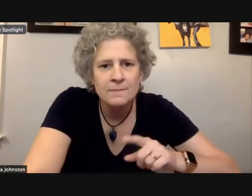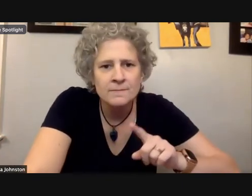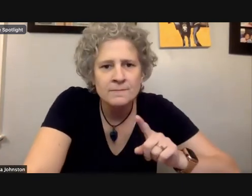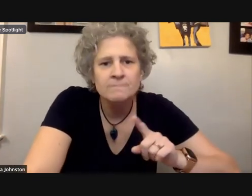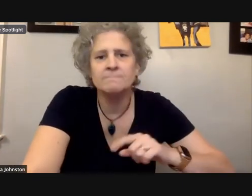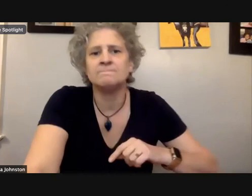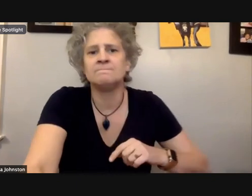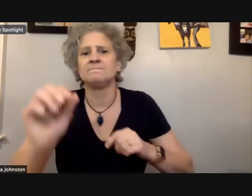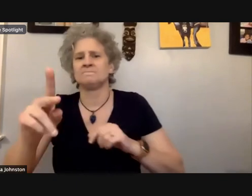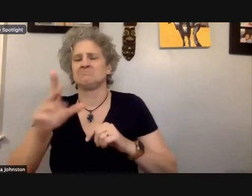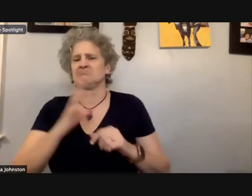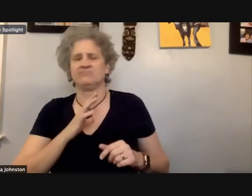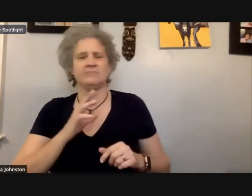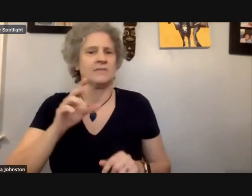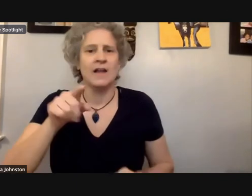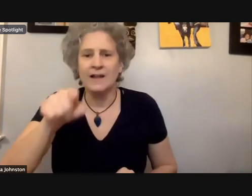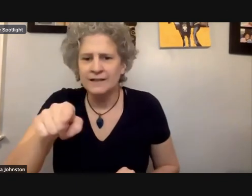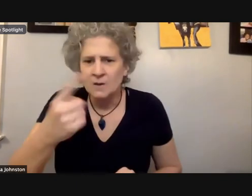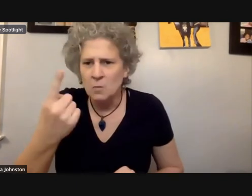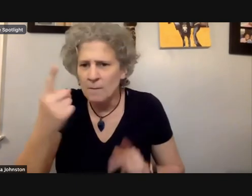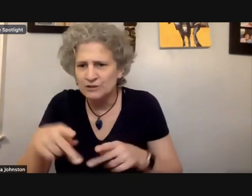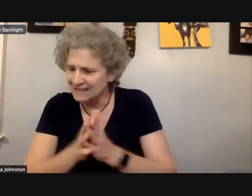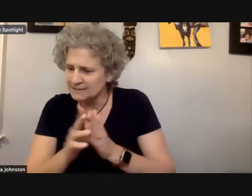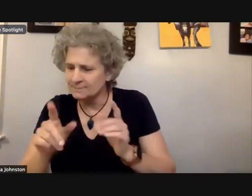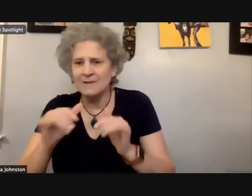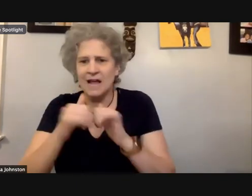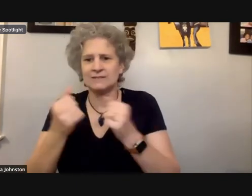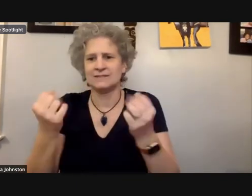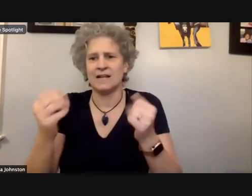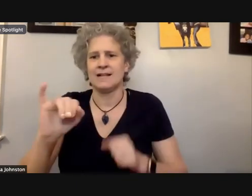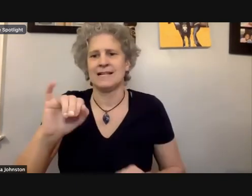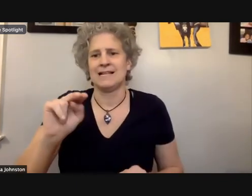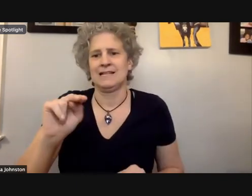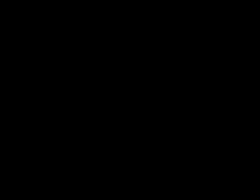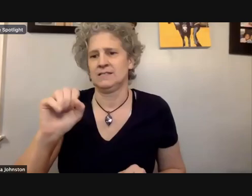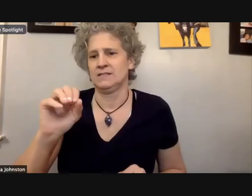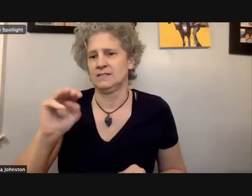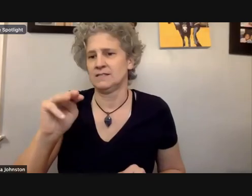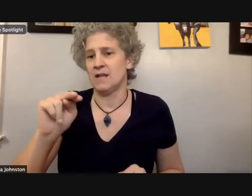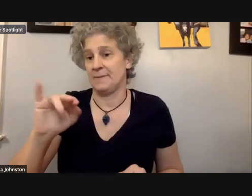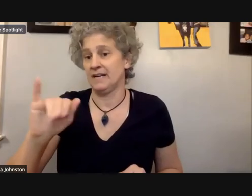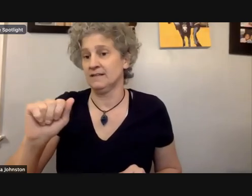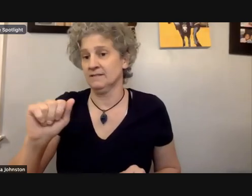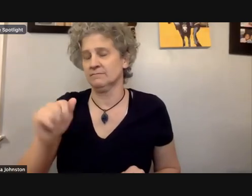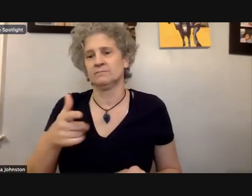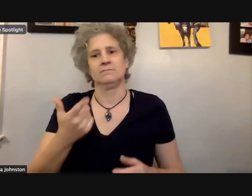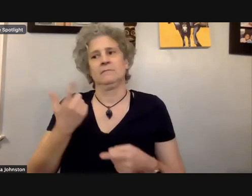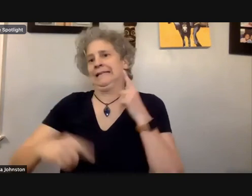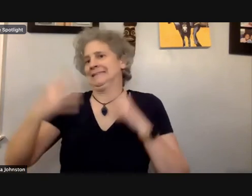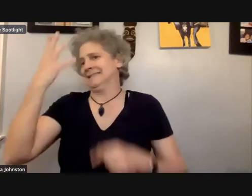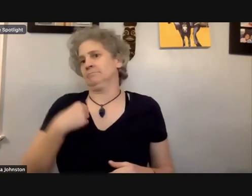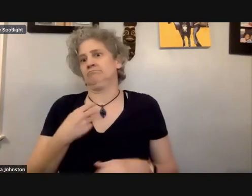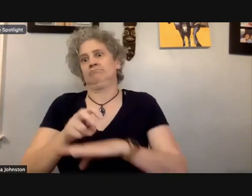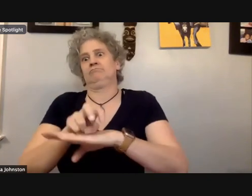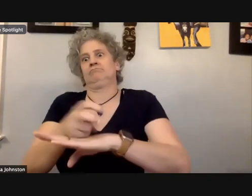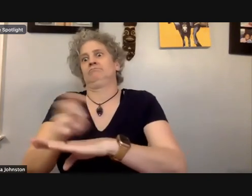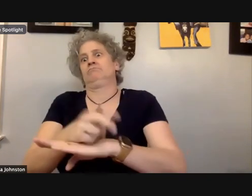Sure, 1 second. Okay. So somebody's asking about the sign for